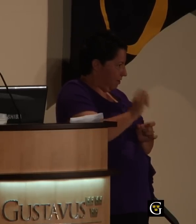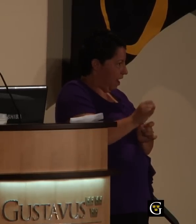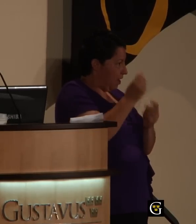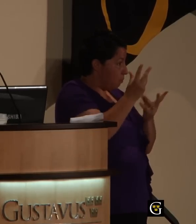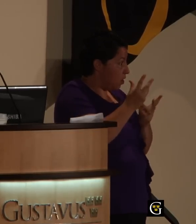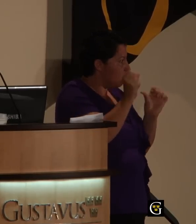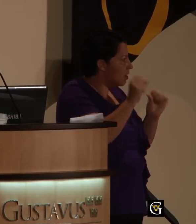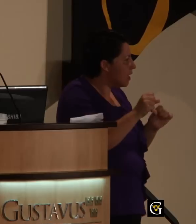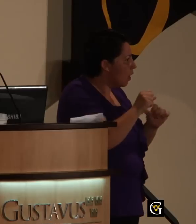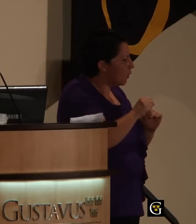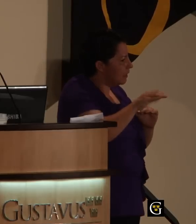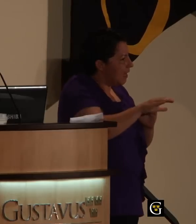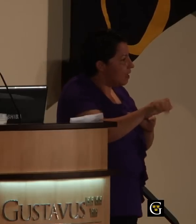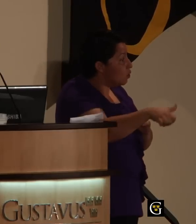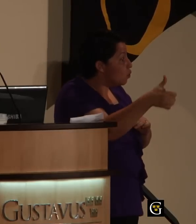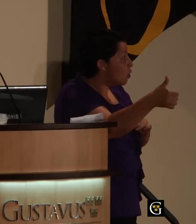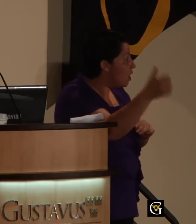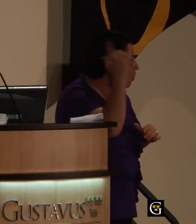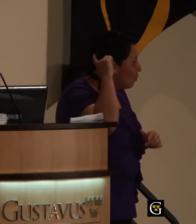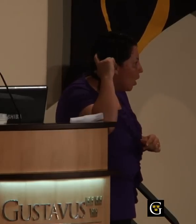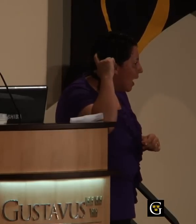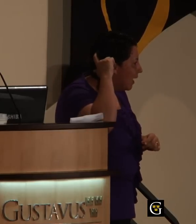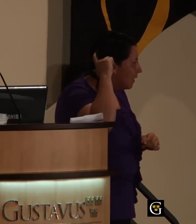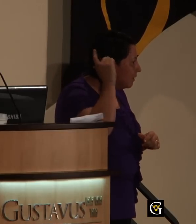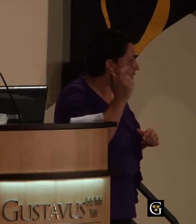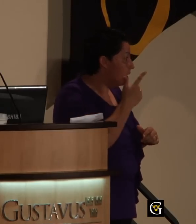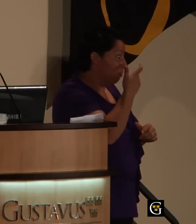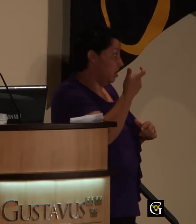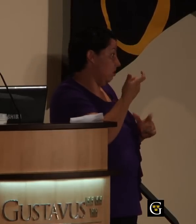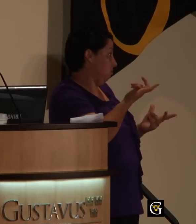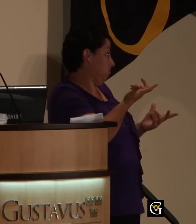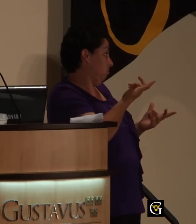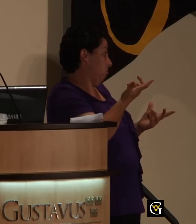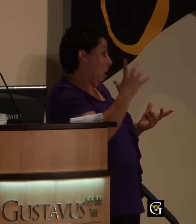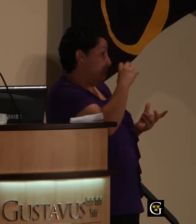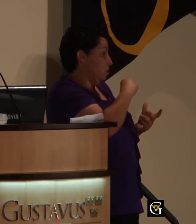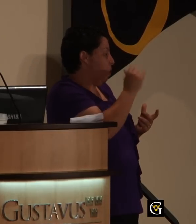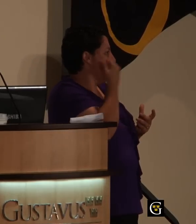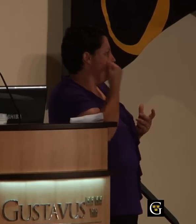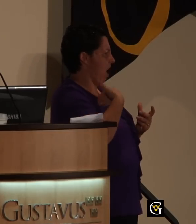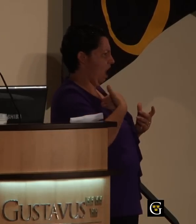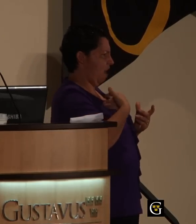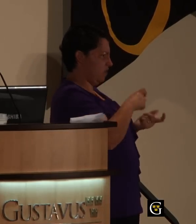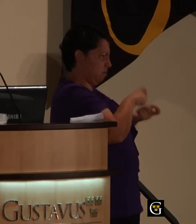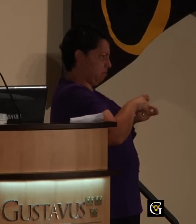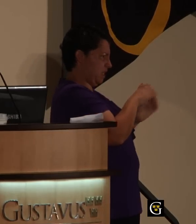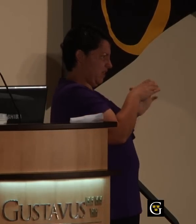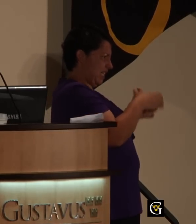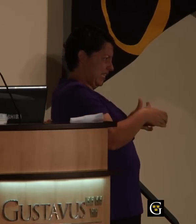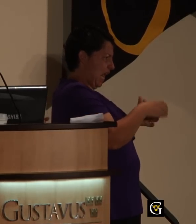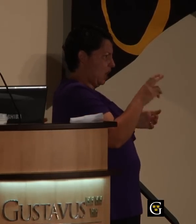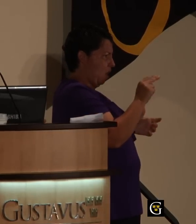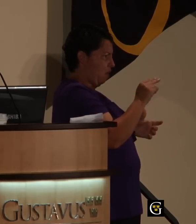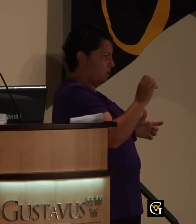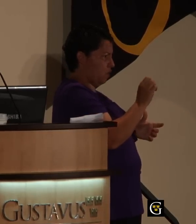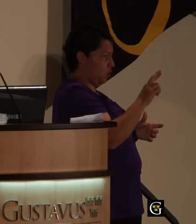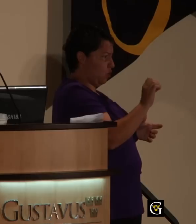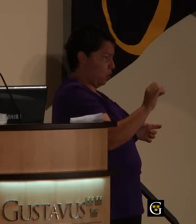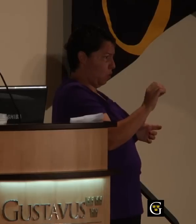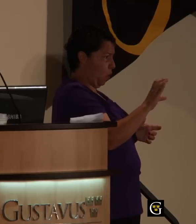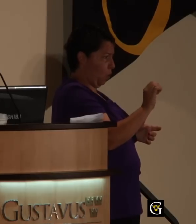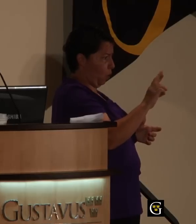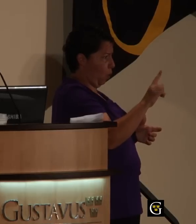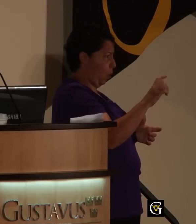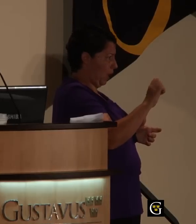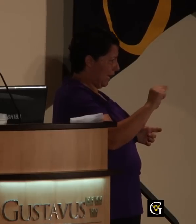sent to another brain? Because presumably, if I have a certain set of neural correlates in my head that correspond to an